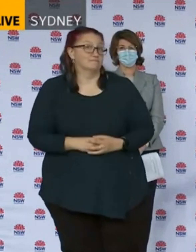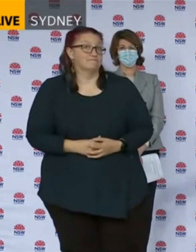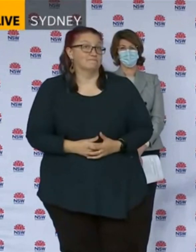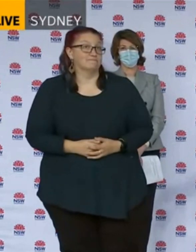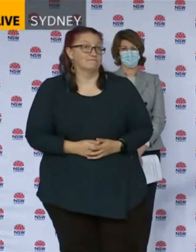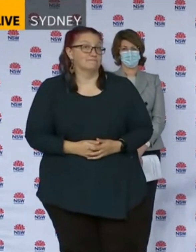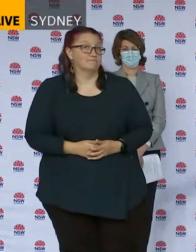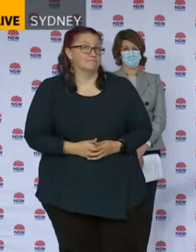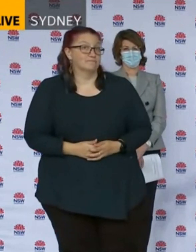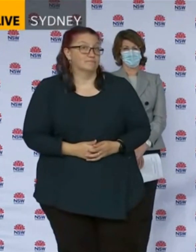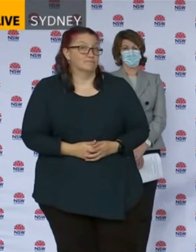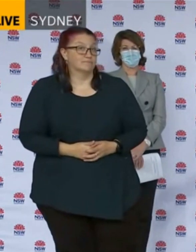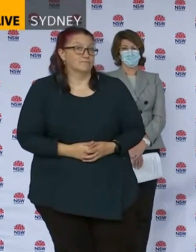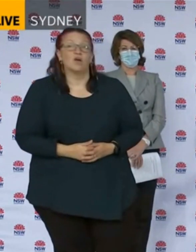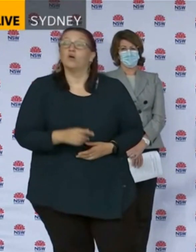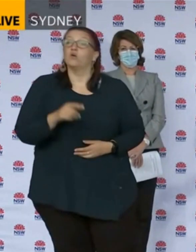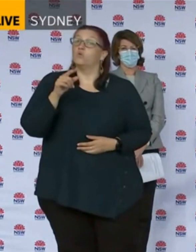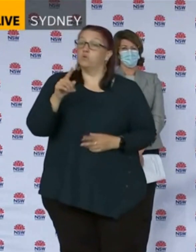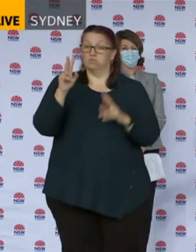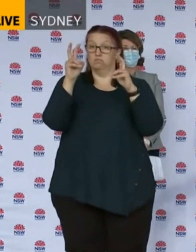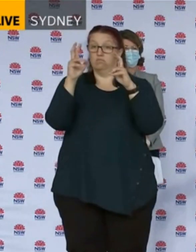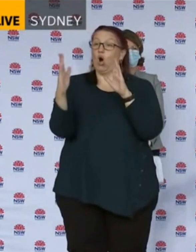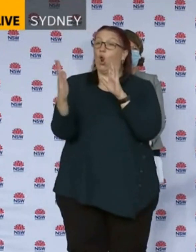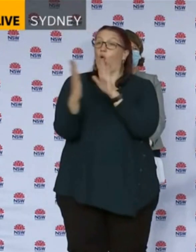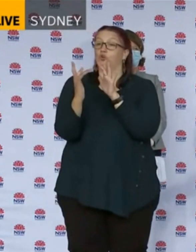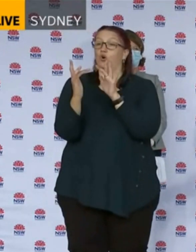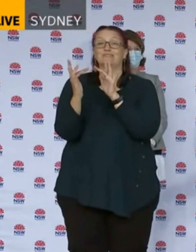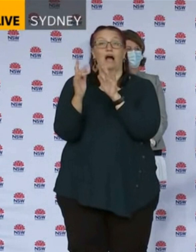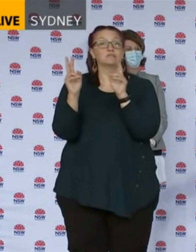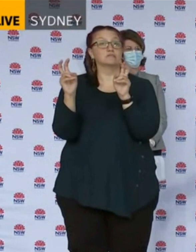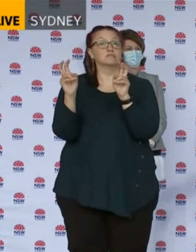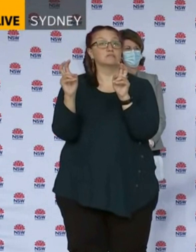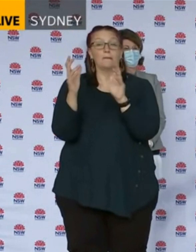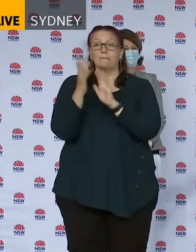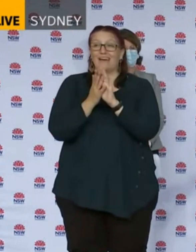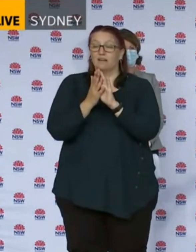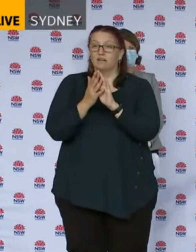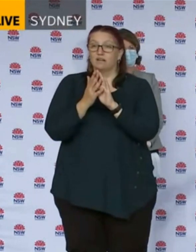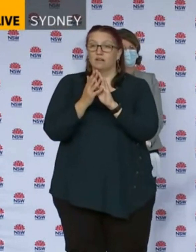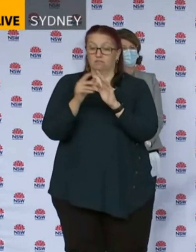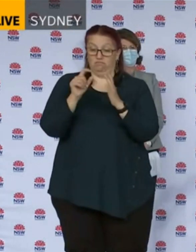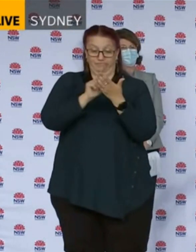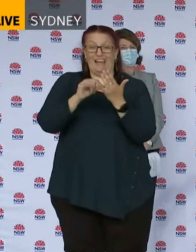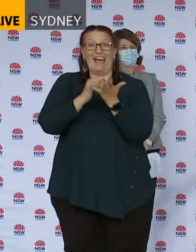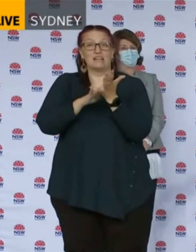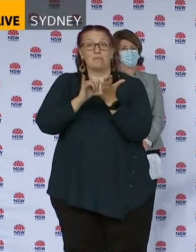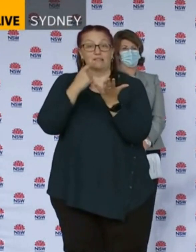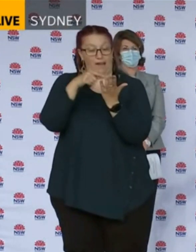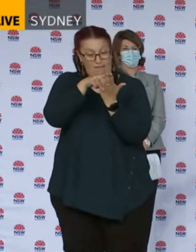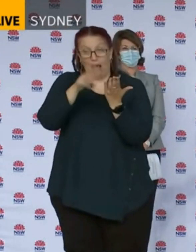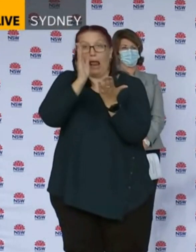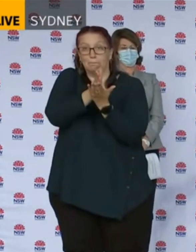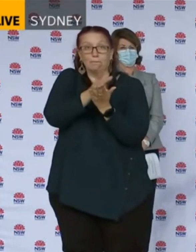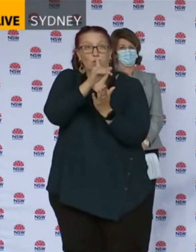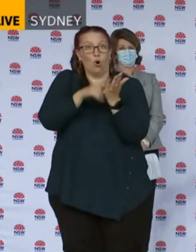contact, you need to remain for the full 14 days. We generally see a number of cases get picked up